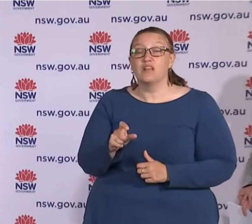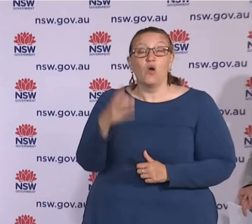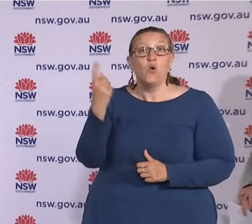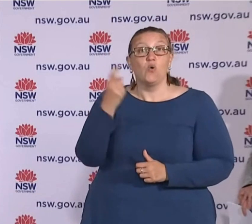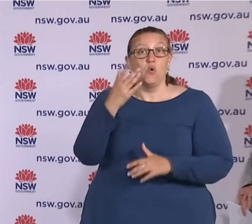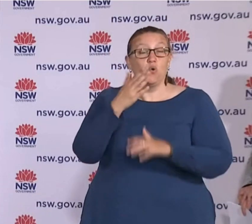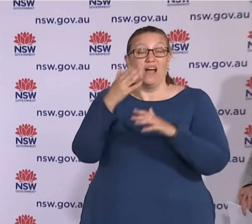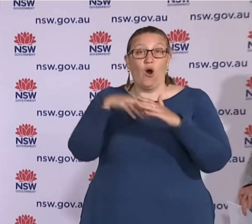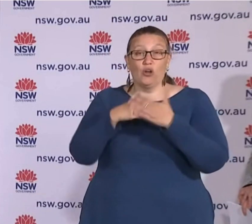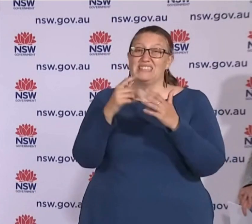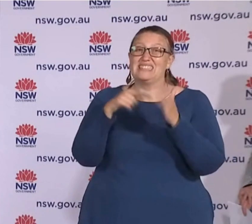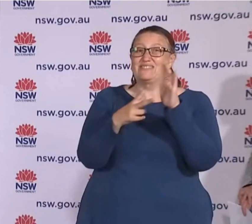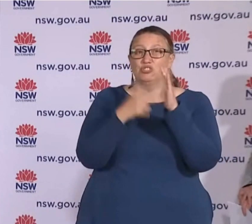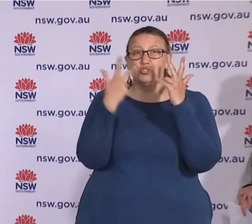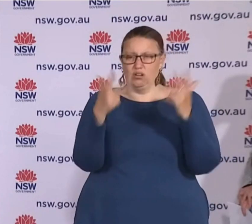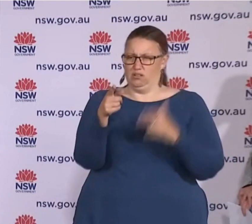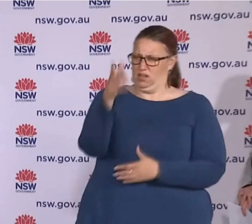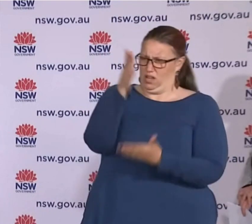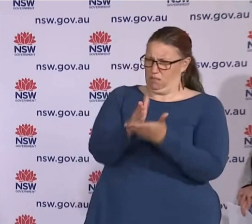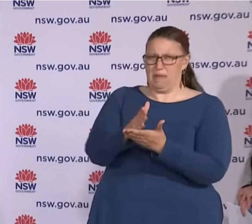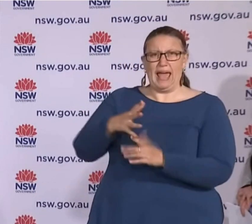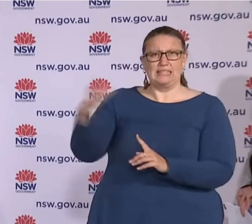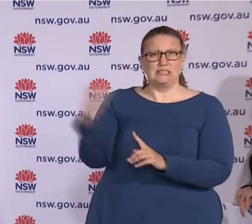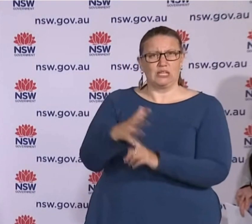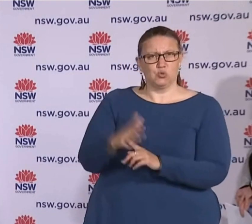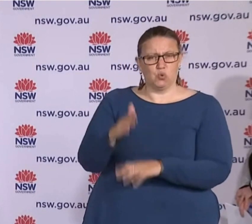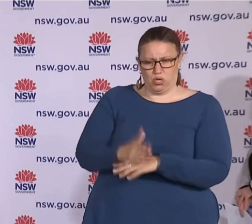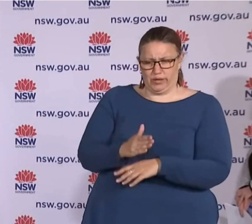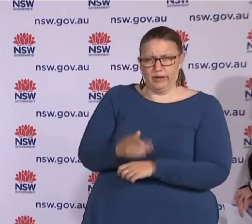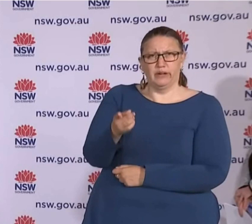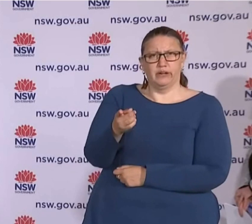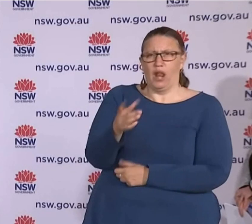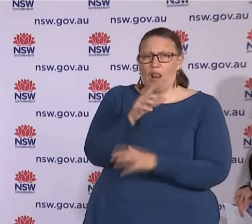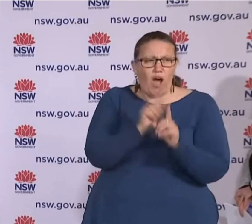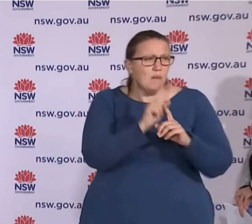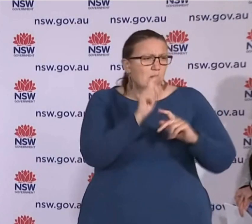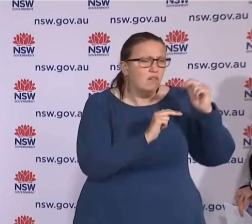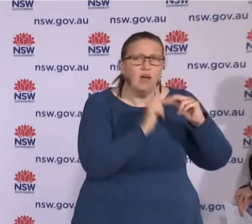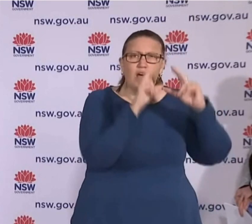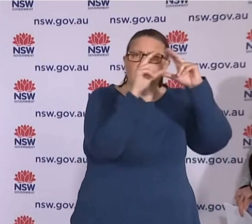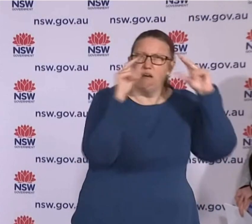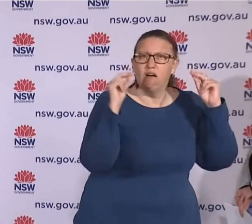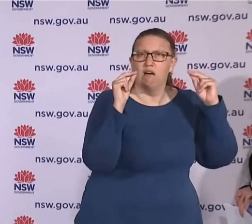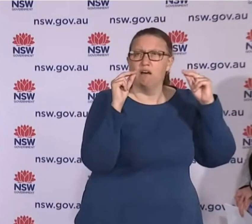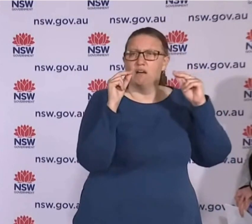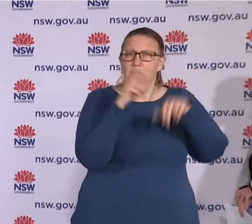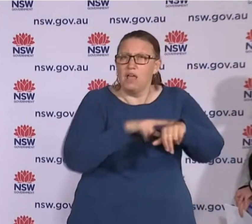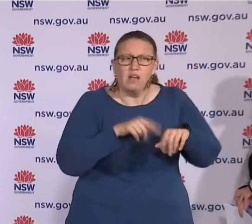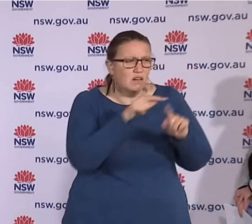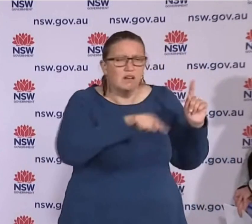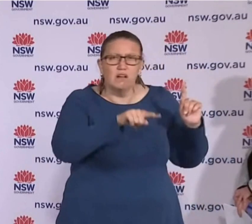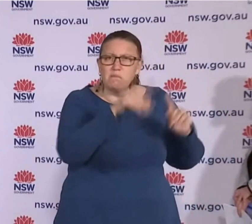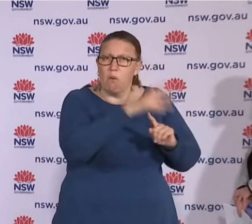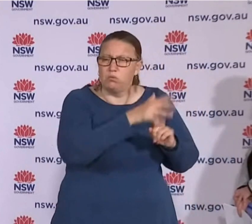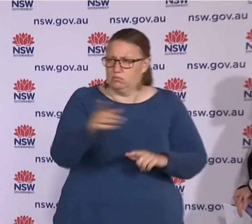Hazzard to resign, saying he's not protecting the regions well enough. Do you think she has right to be angry? Well, firstly, that person did the wrong thing, and